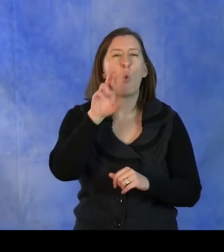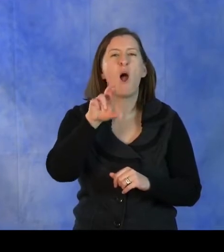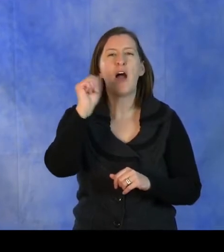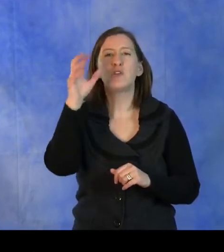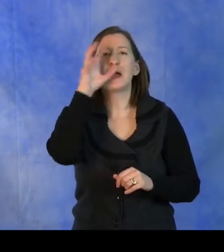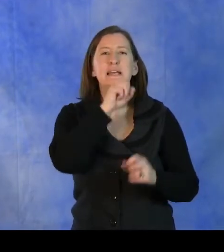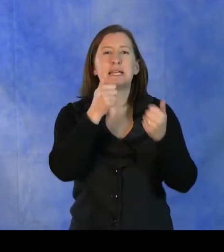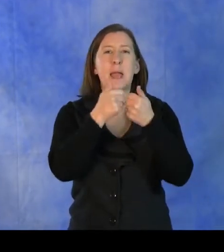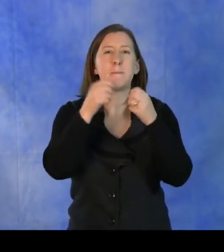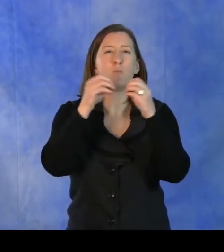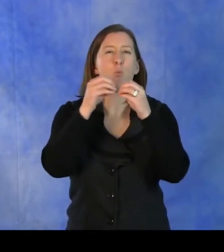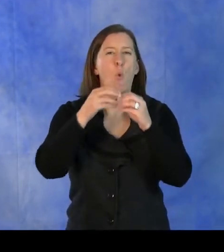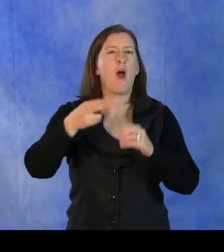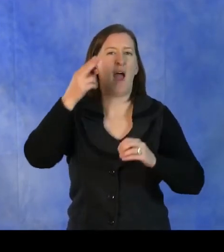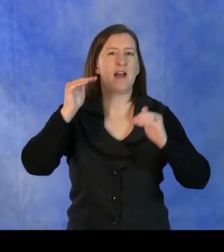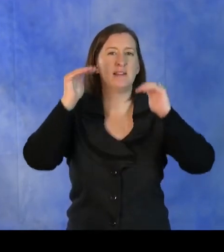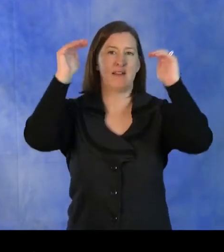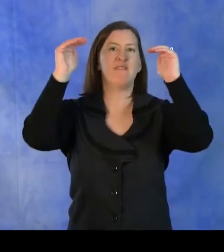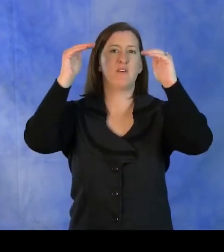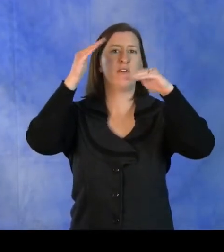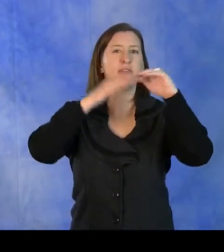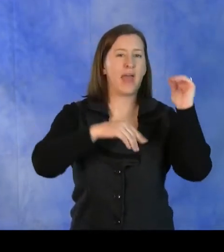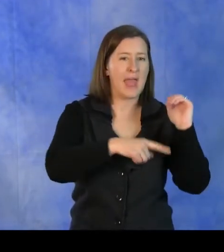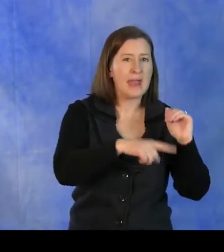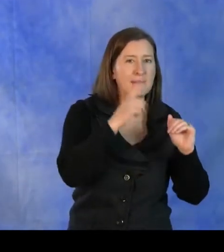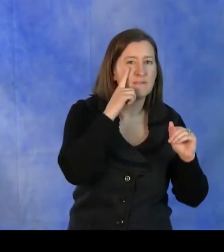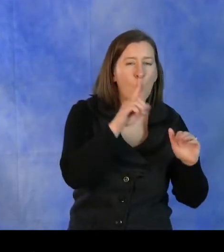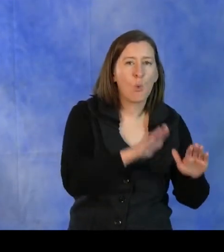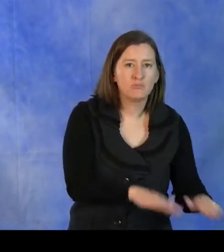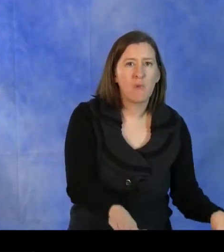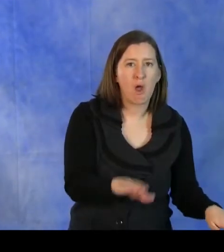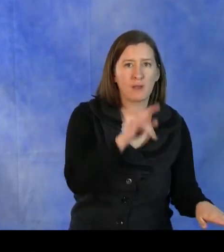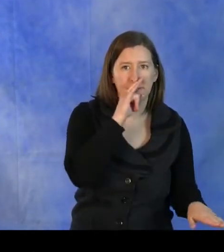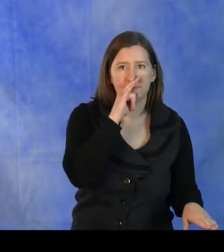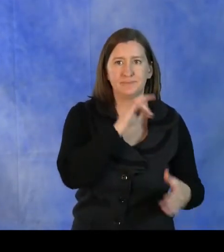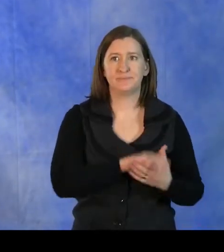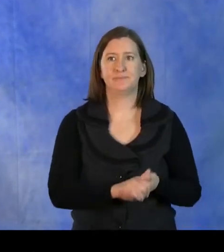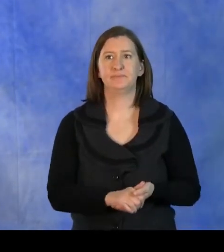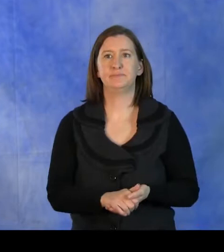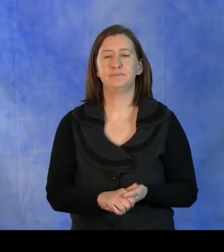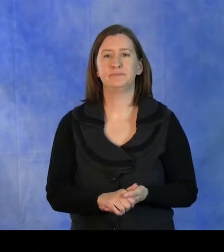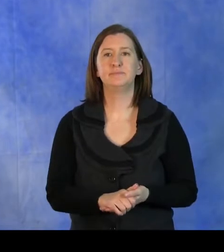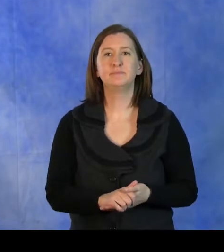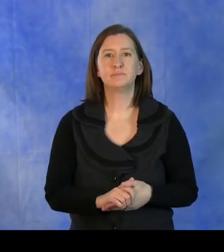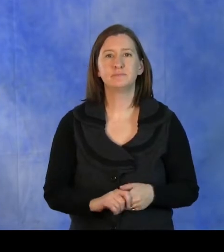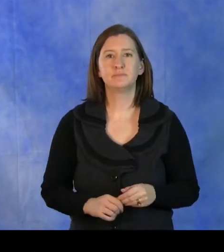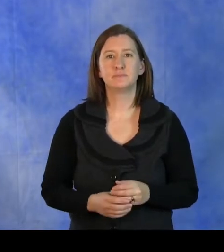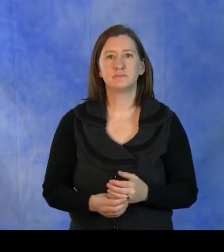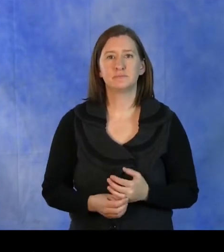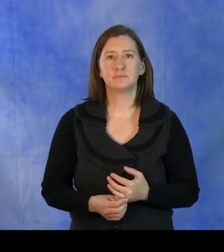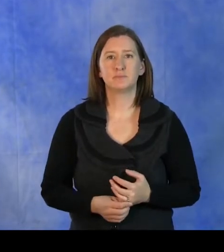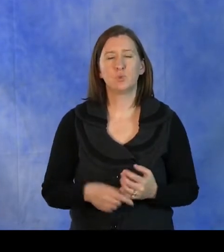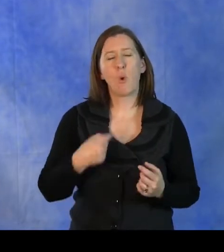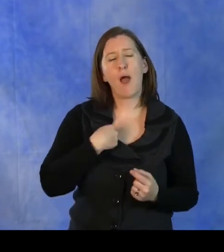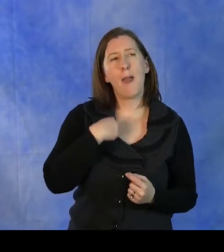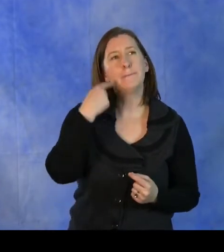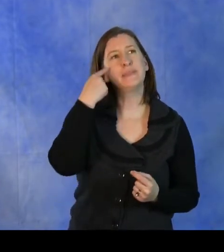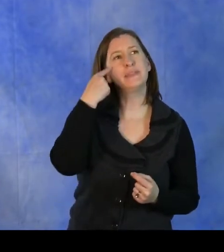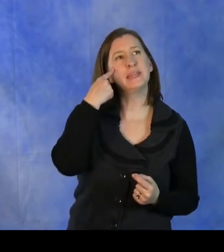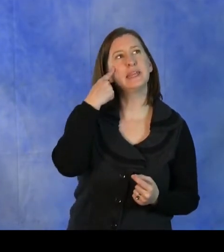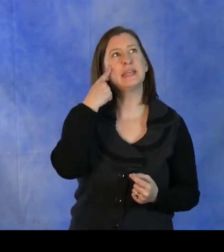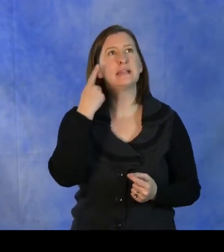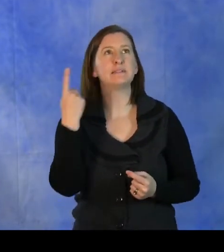You can play 20 questions or other guessing games for more of a high level if it's for older